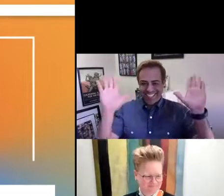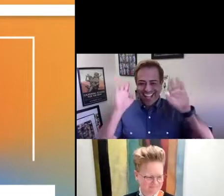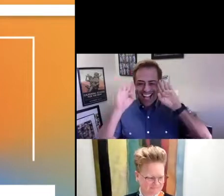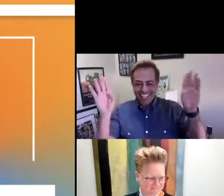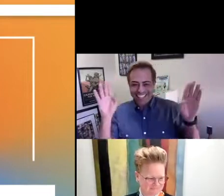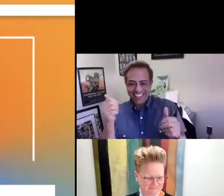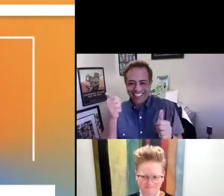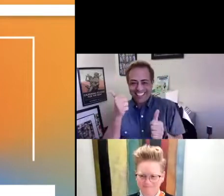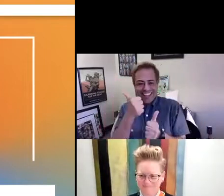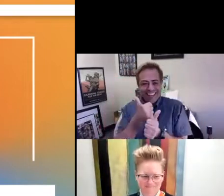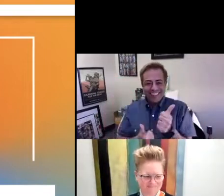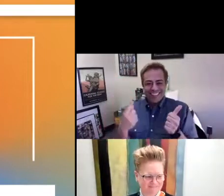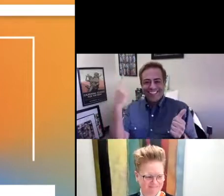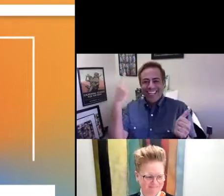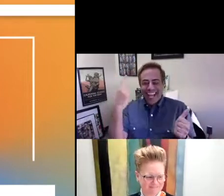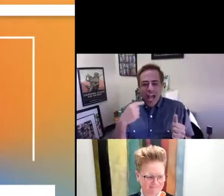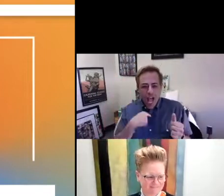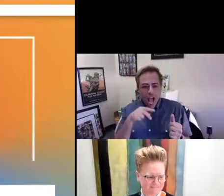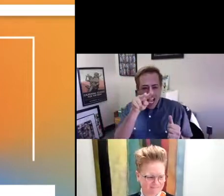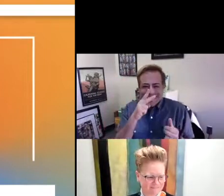Go ahead, sure. Hi everyone.